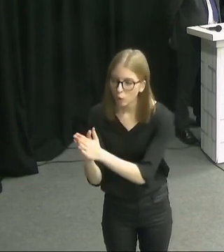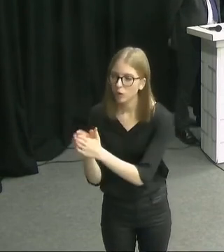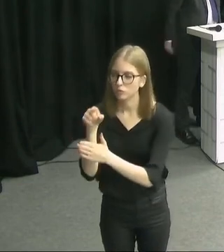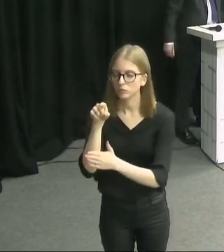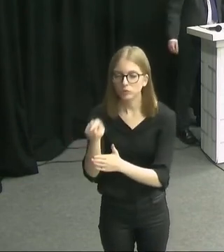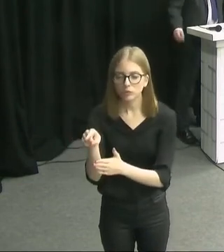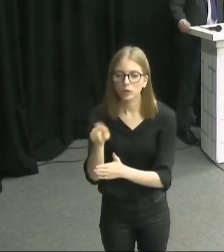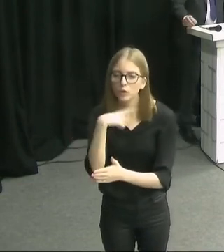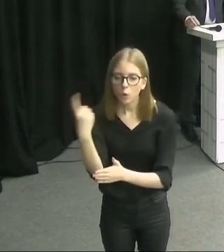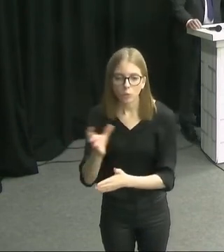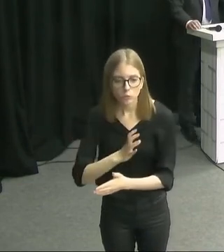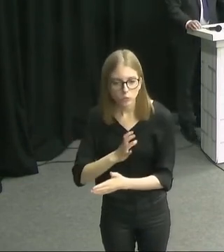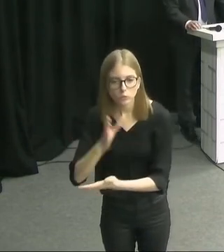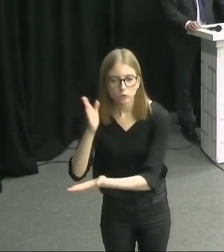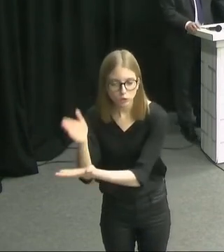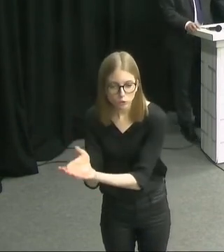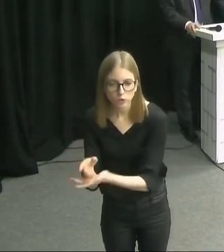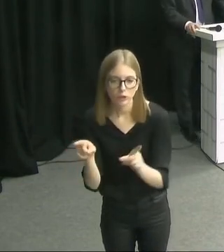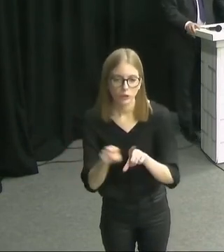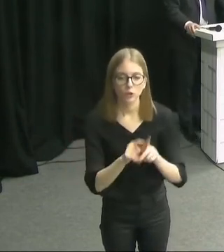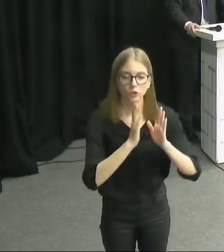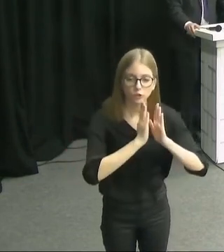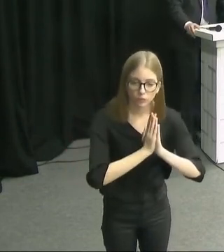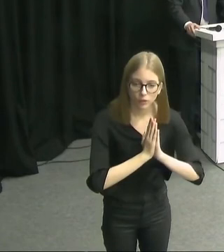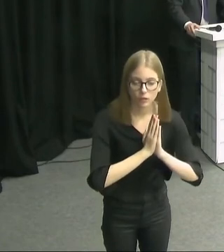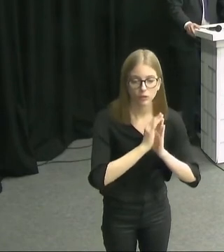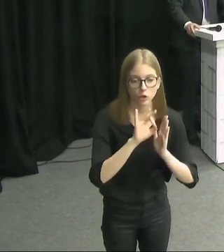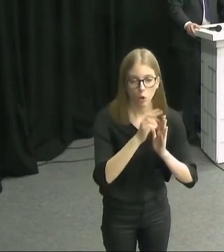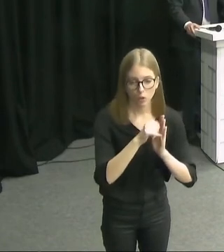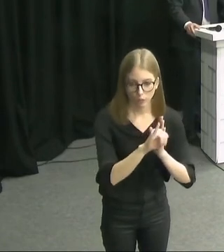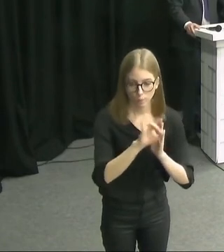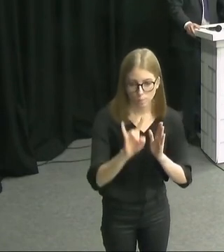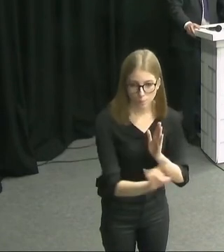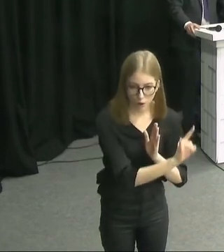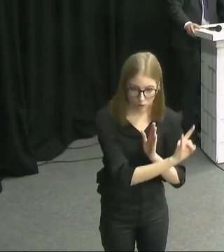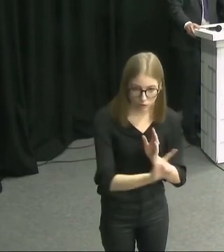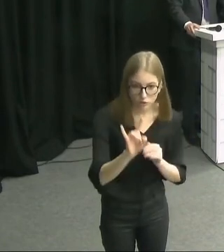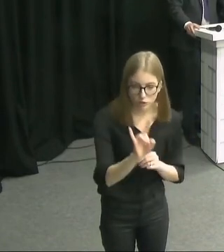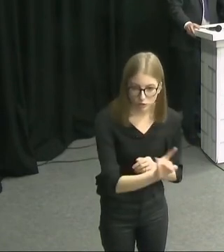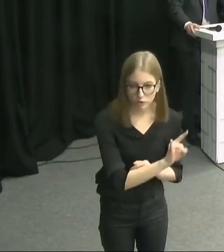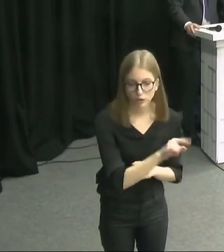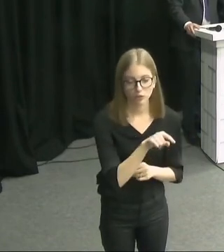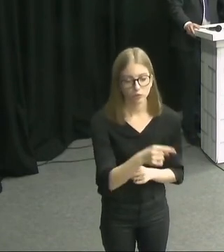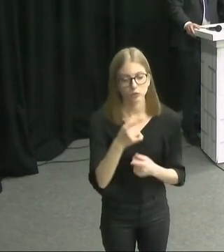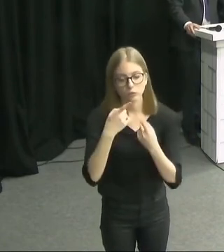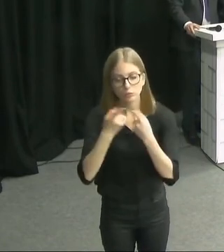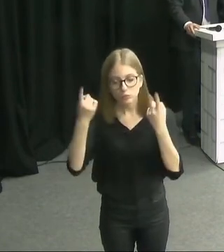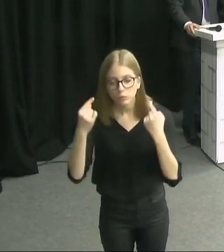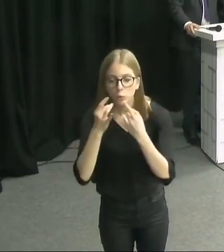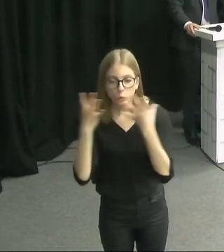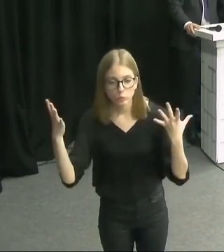well. We have important events, concerts in the saints, in